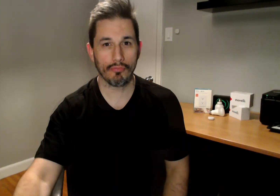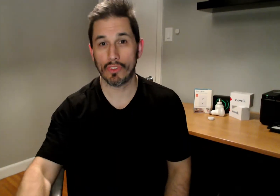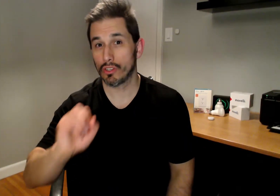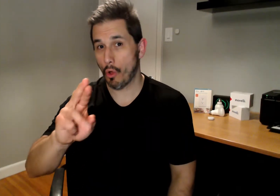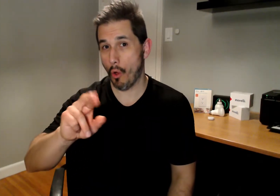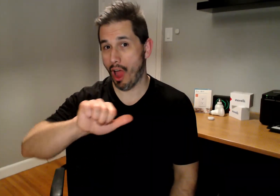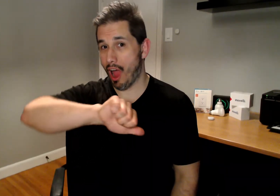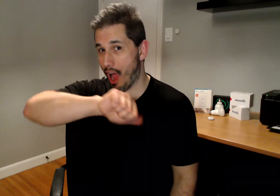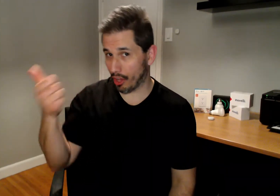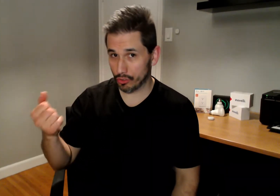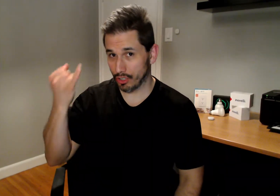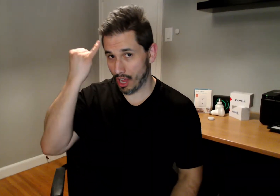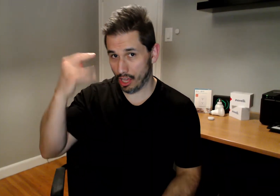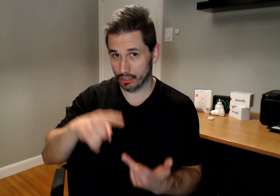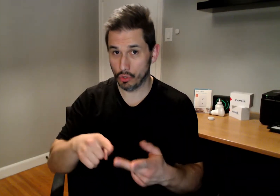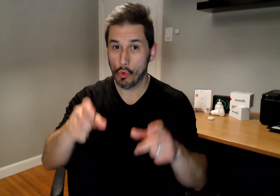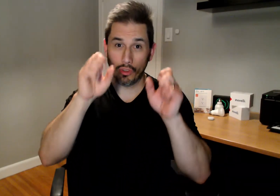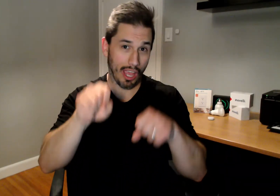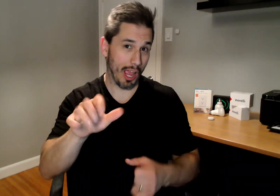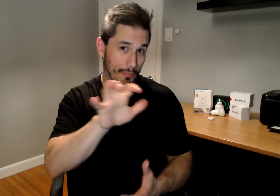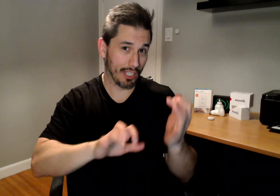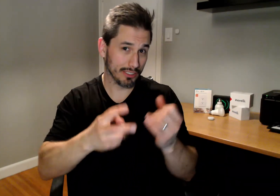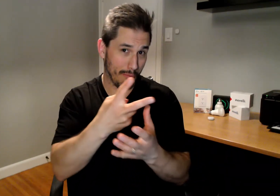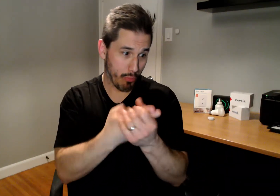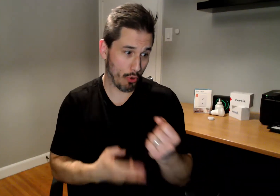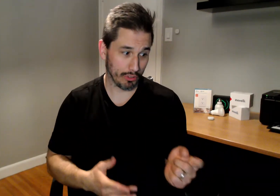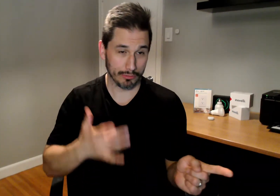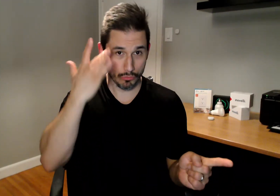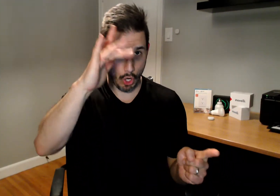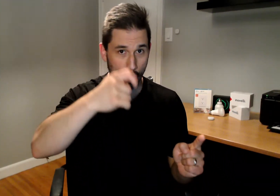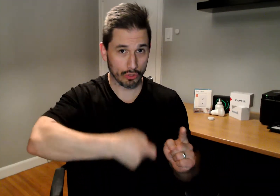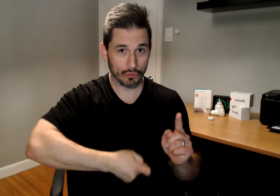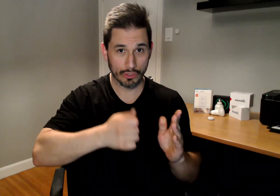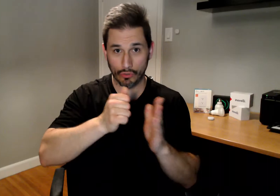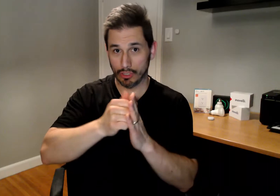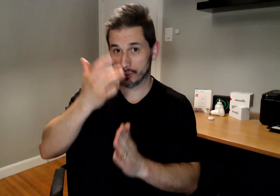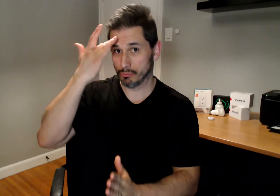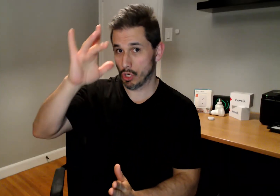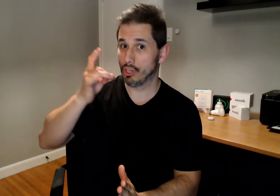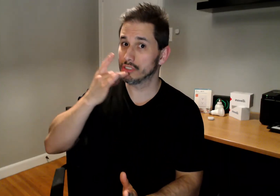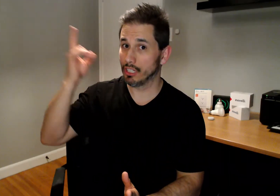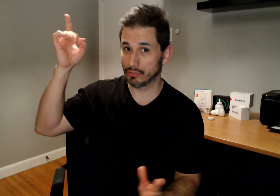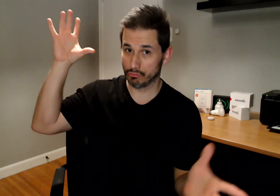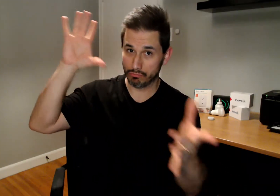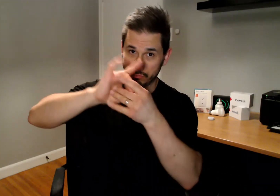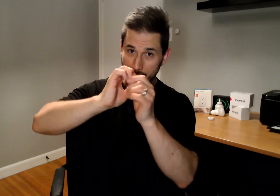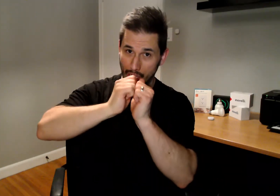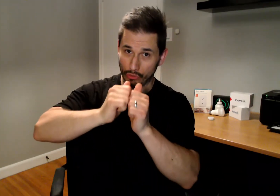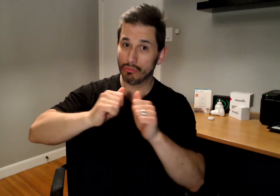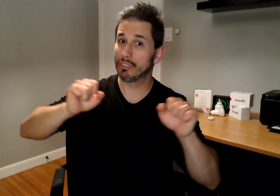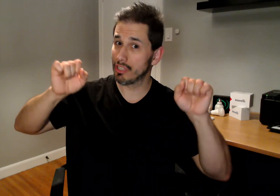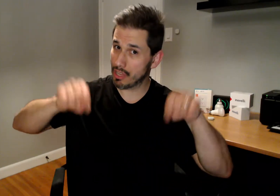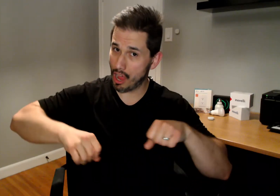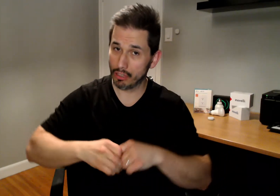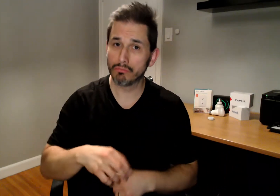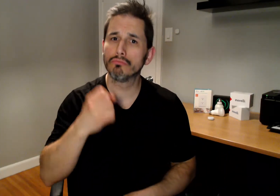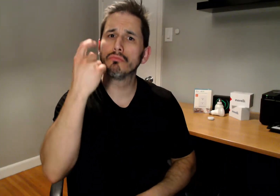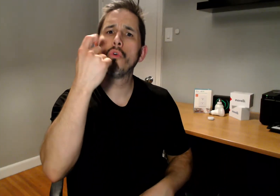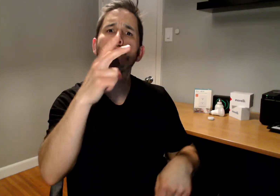There's also another way that you can use the smart switch. You can connect it directly to smart lights as well. If you were to use